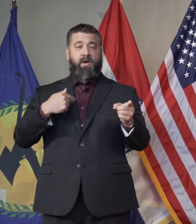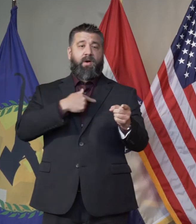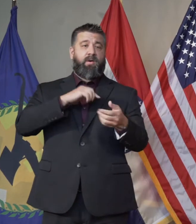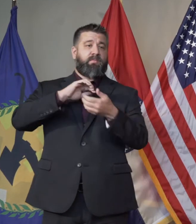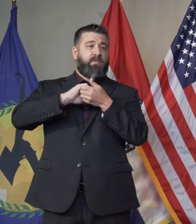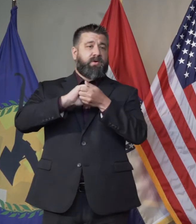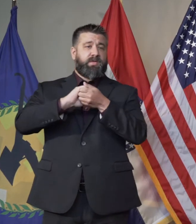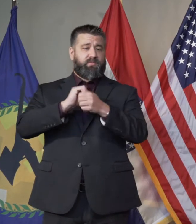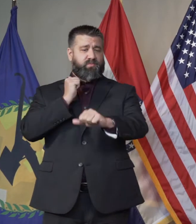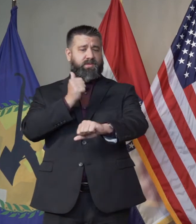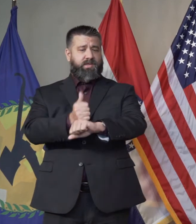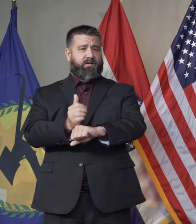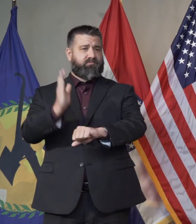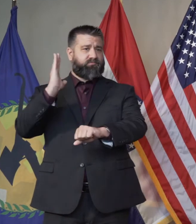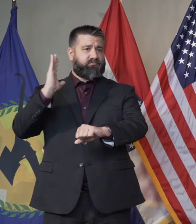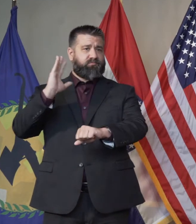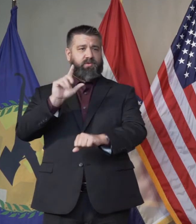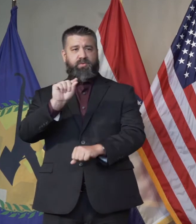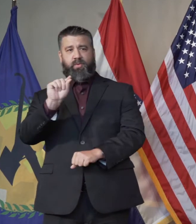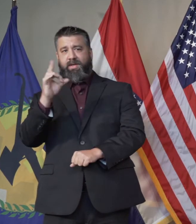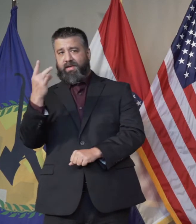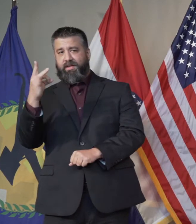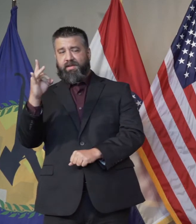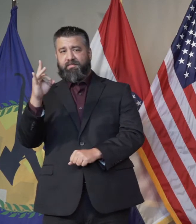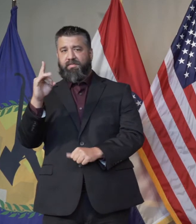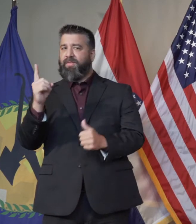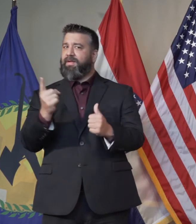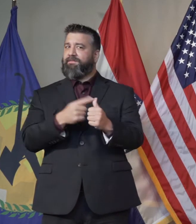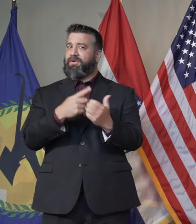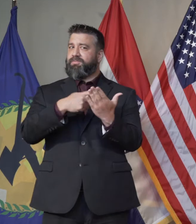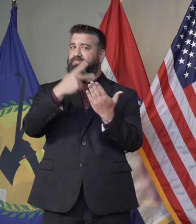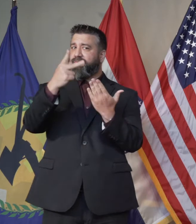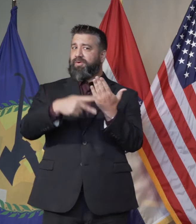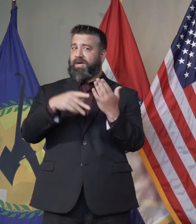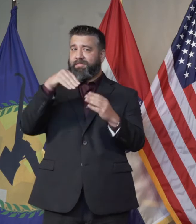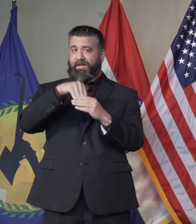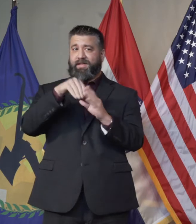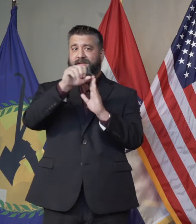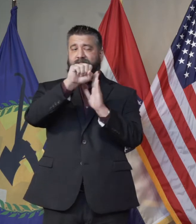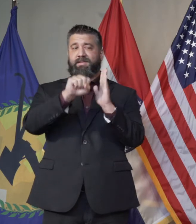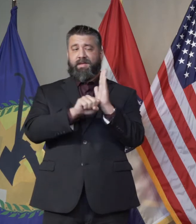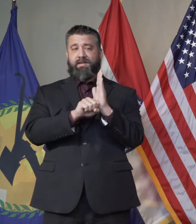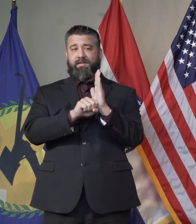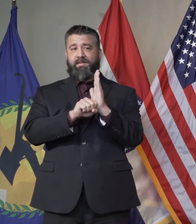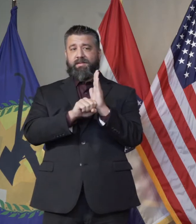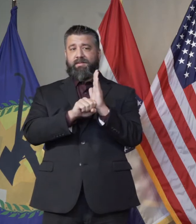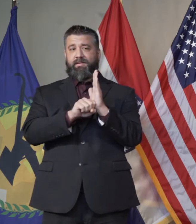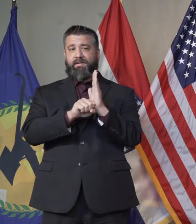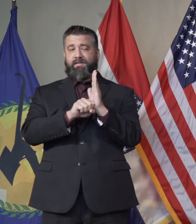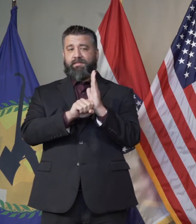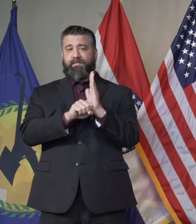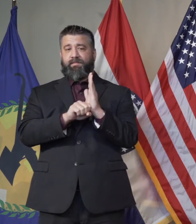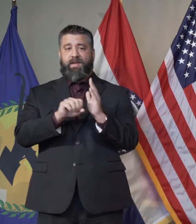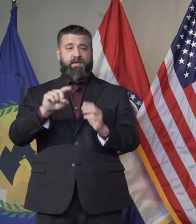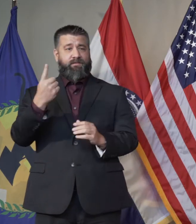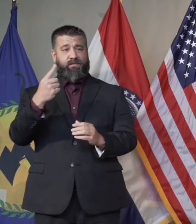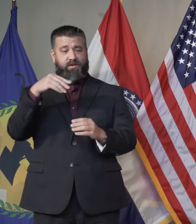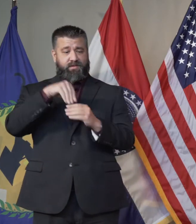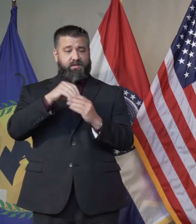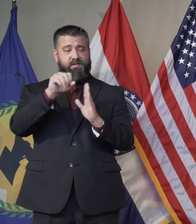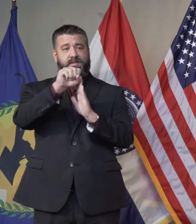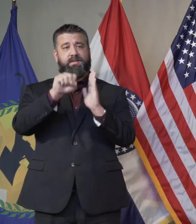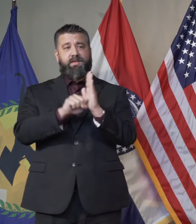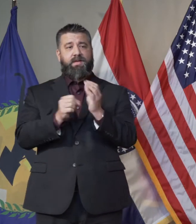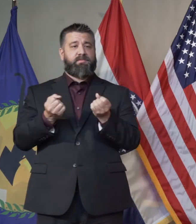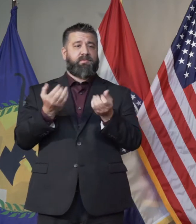formed in 2018, as you said, is the first in the state, in the state to form an academic health department. Gives us a